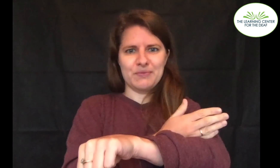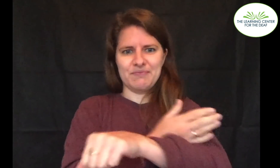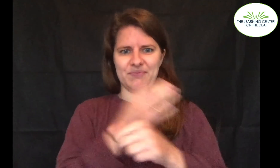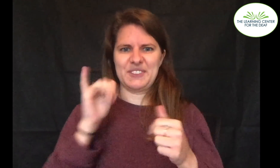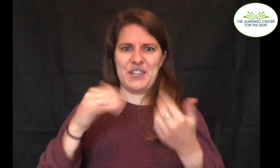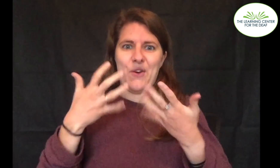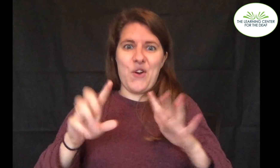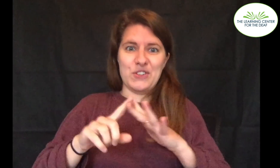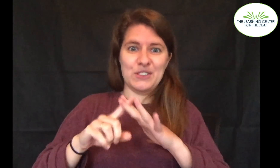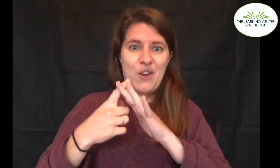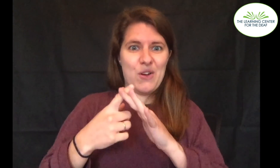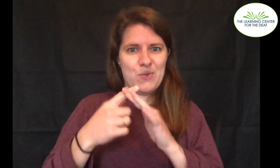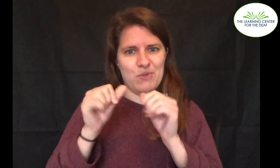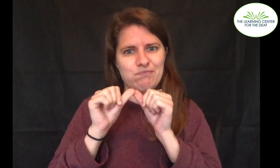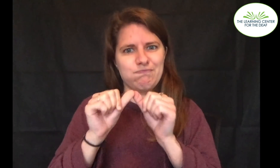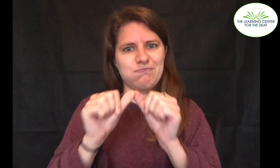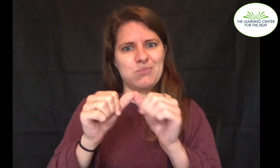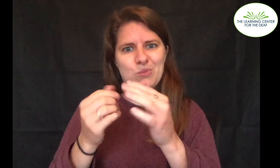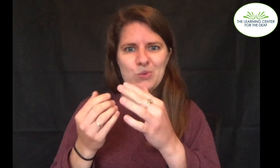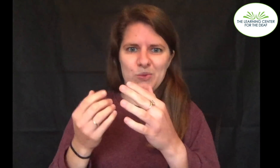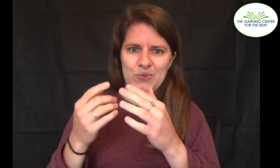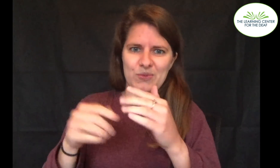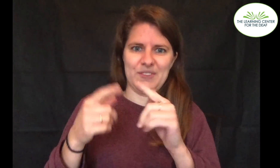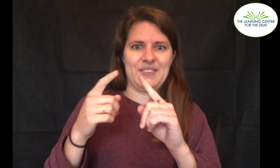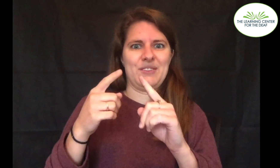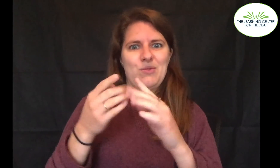This has already started and will continue through next year.